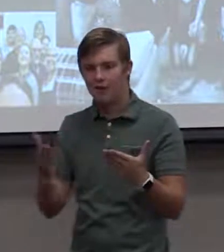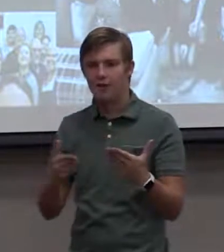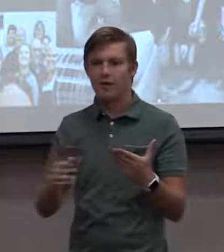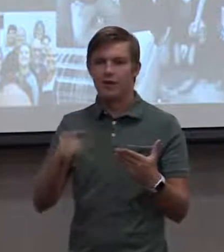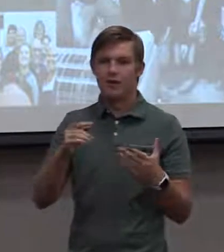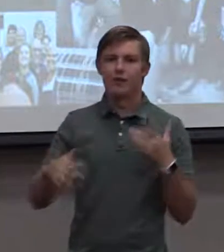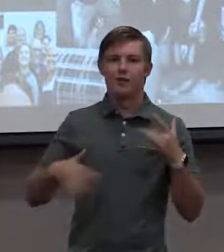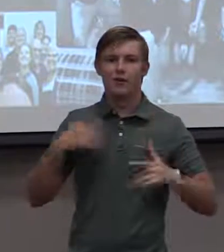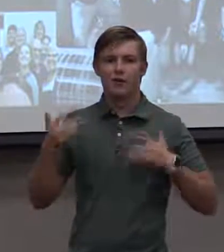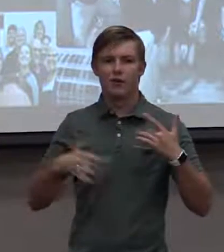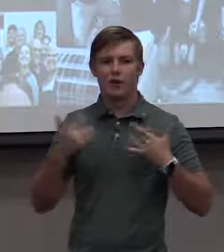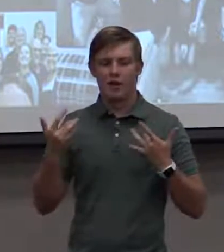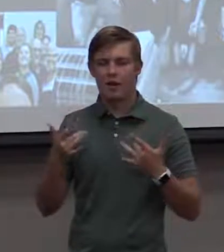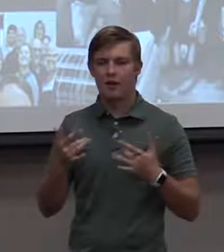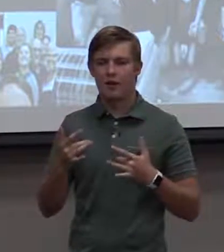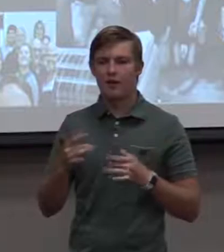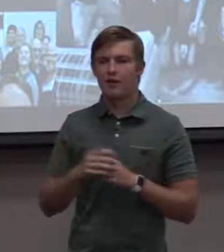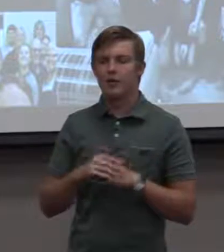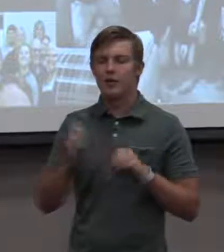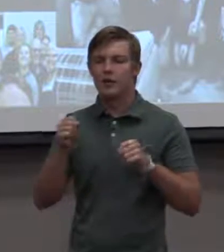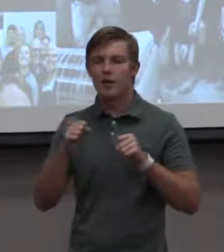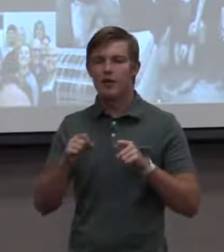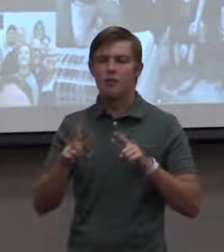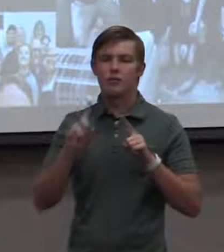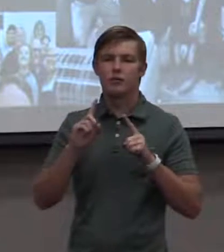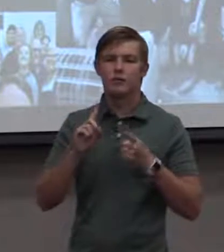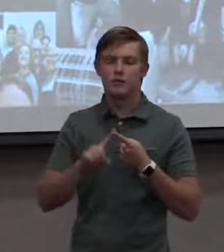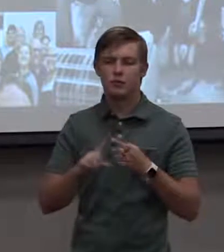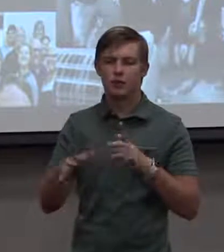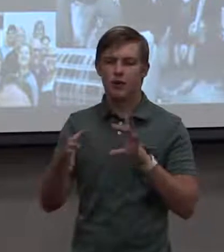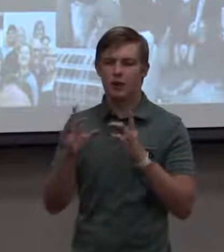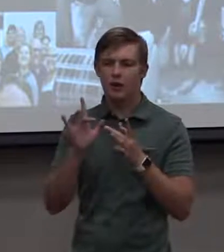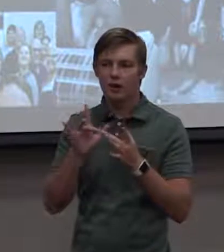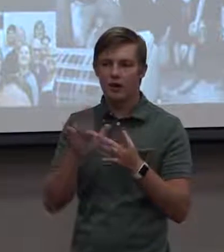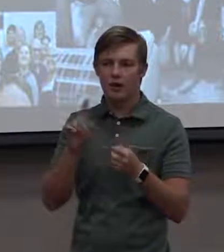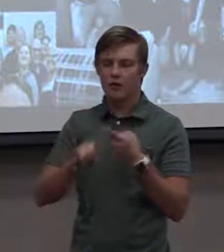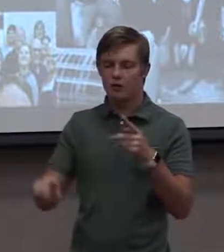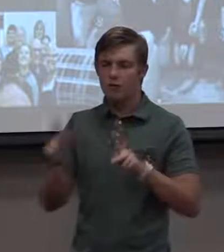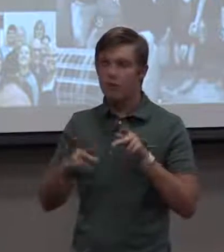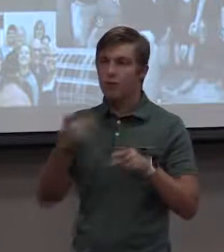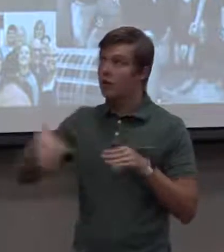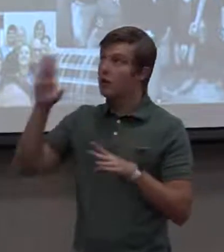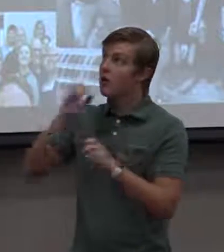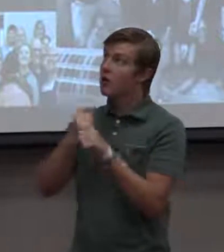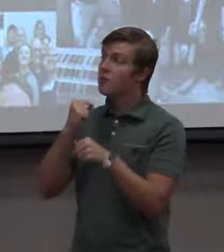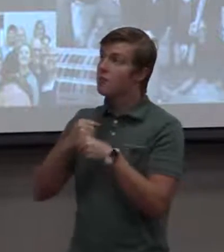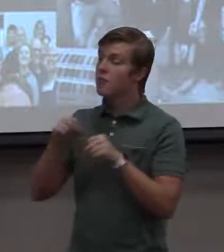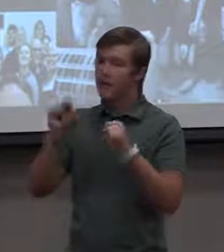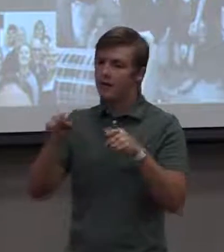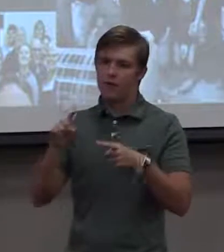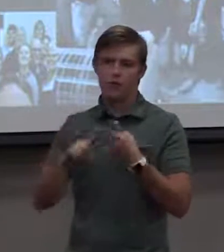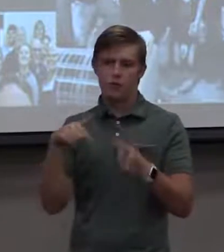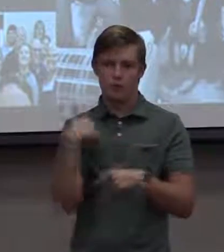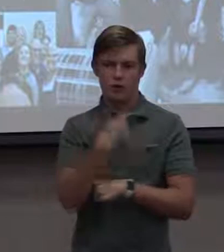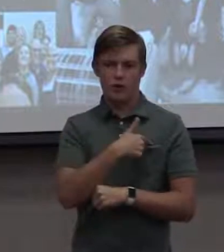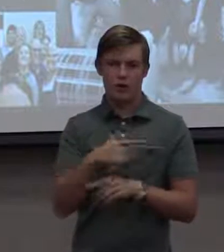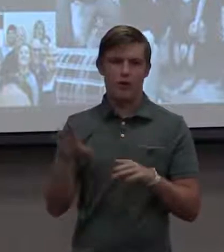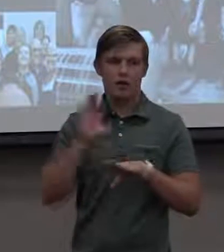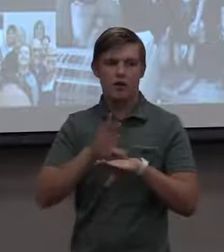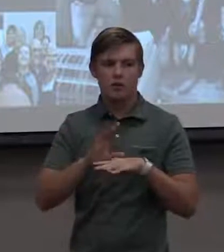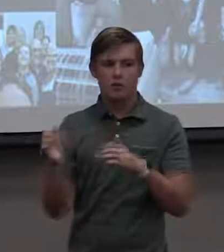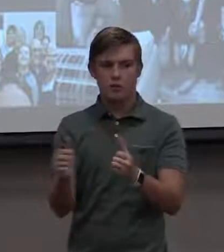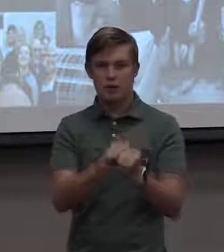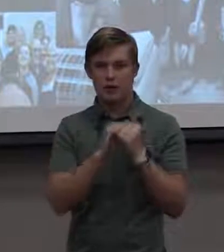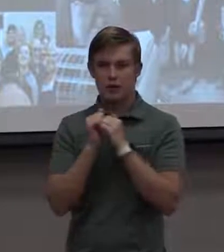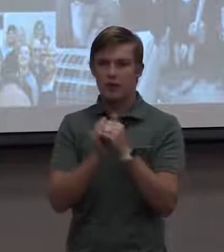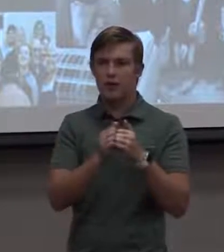so exciting, is being able to connect to the people God has made available to us, and the church being together. And again, that's